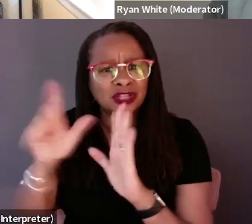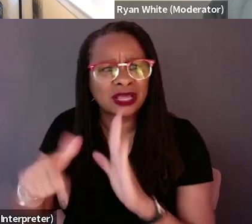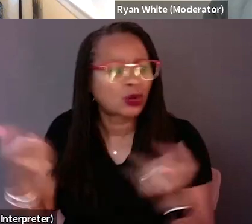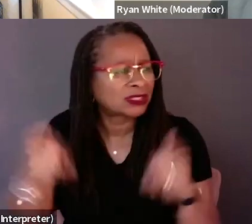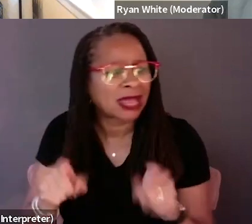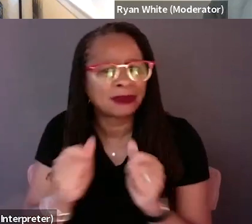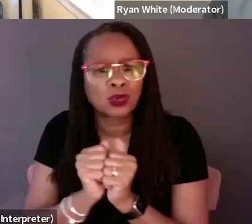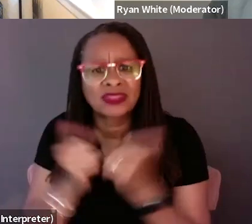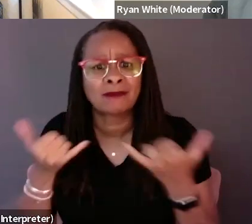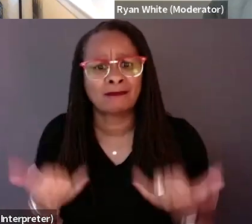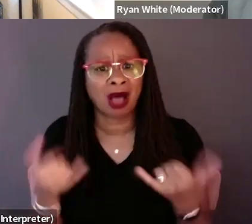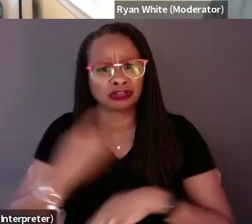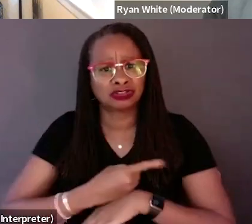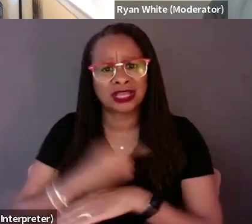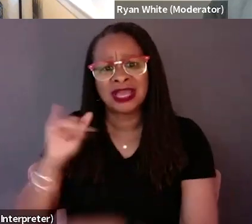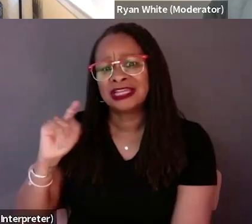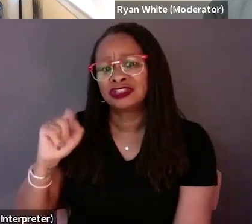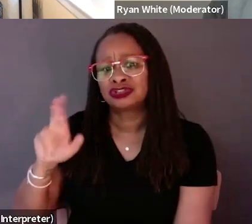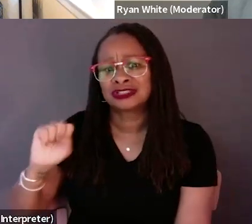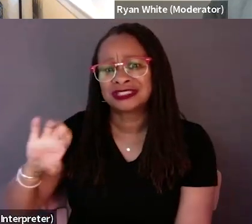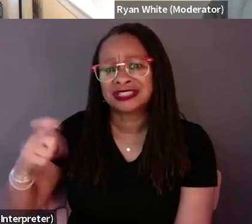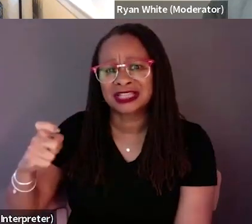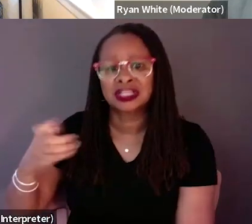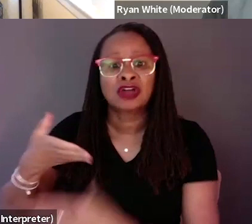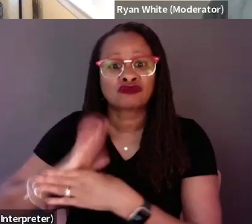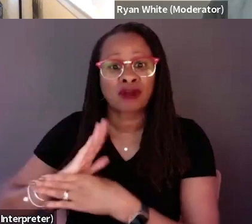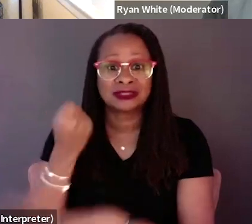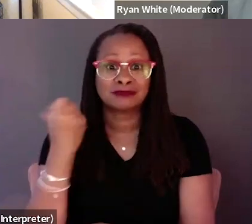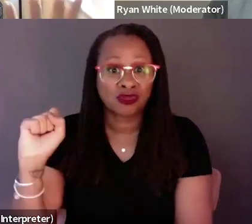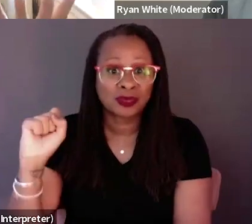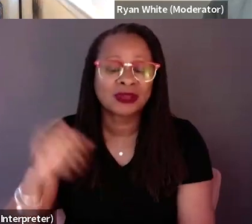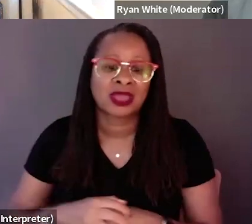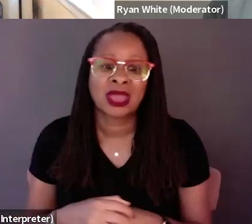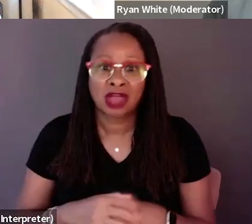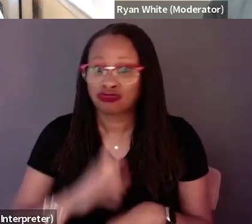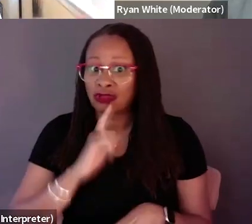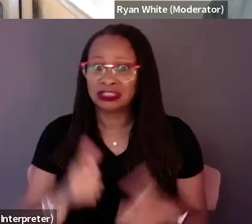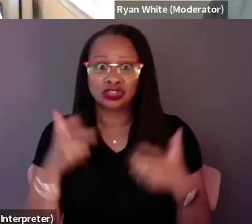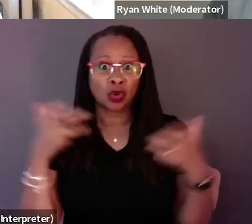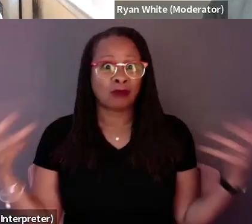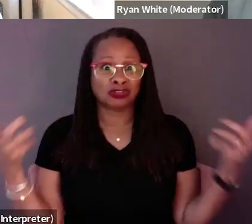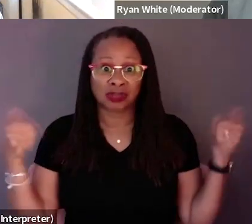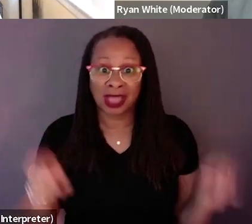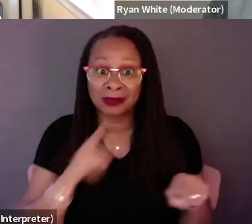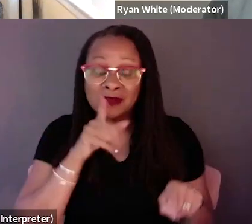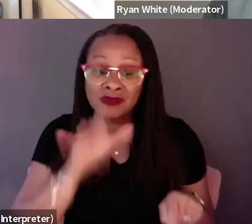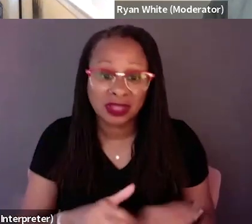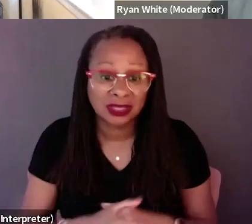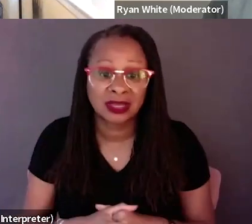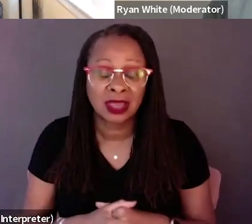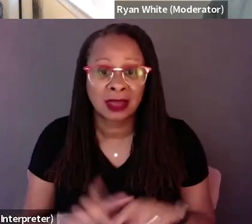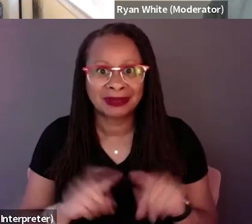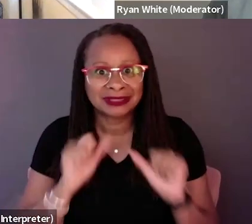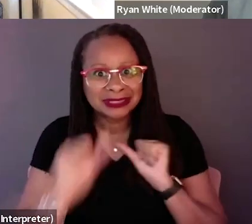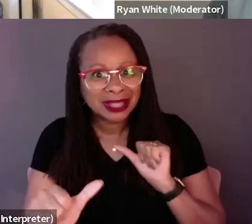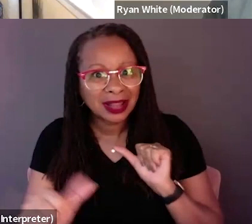what's going on with the modern day intersex rights movement. It turned out there's so much going on, and